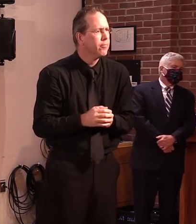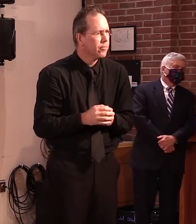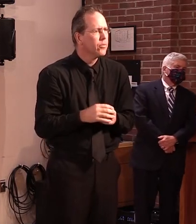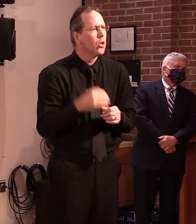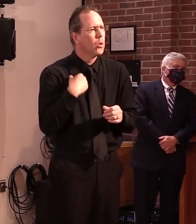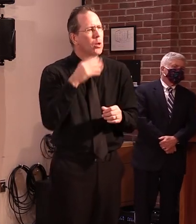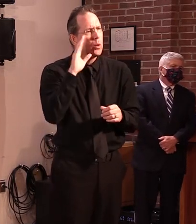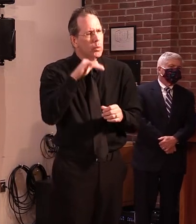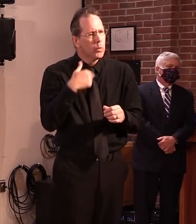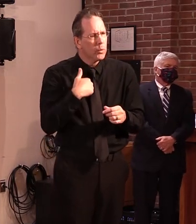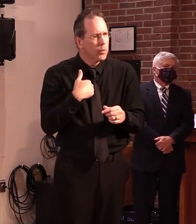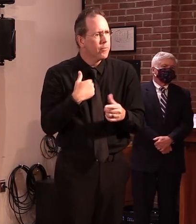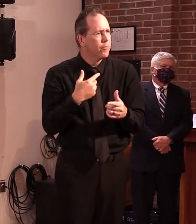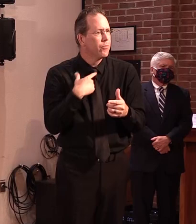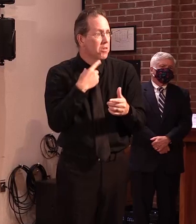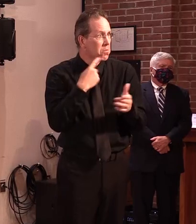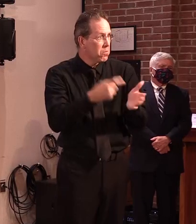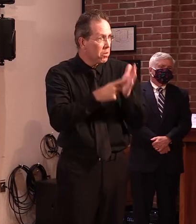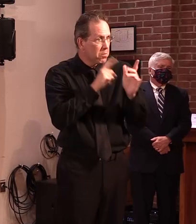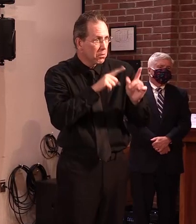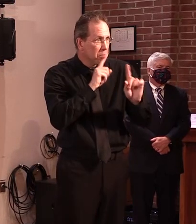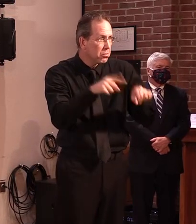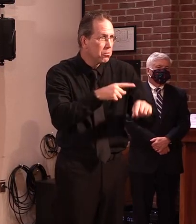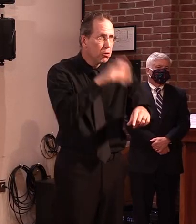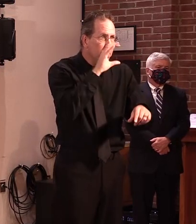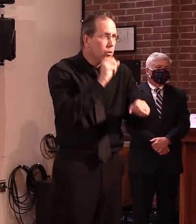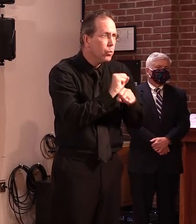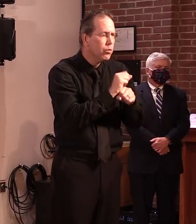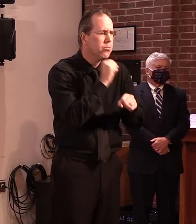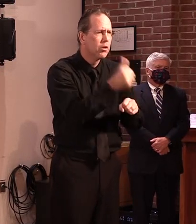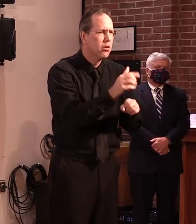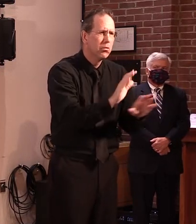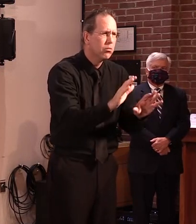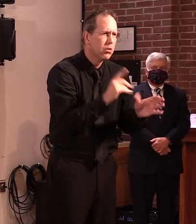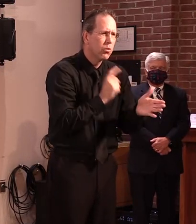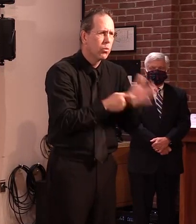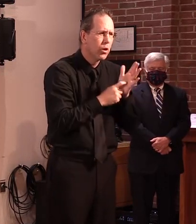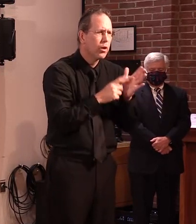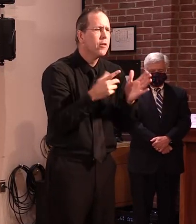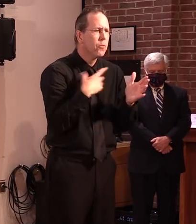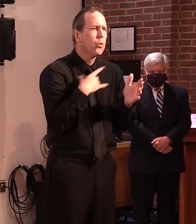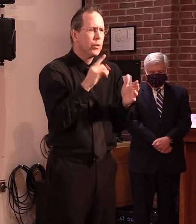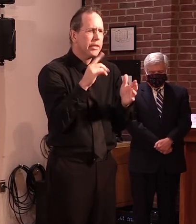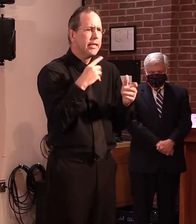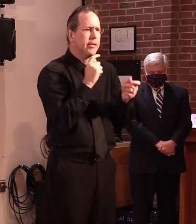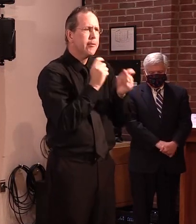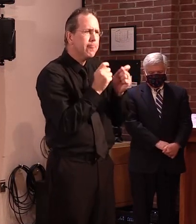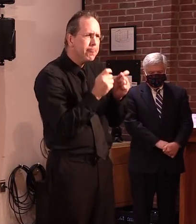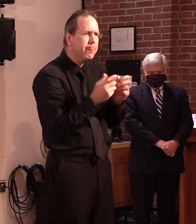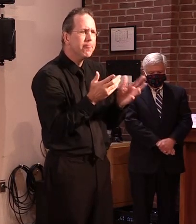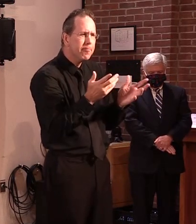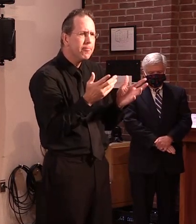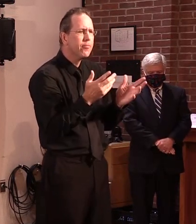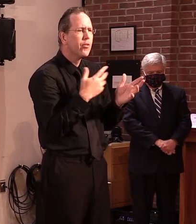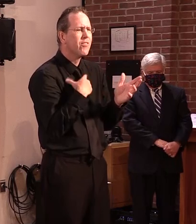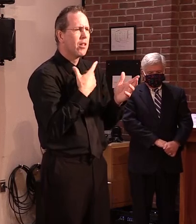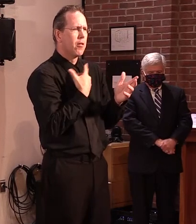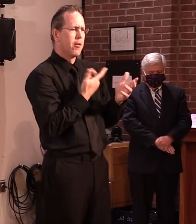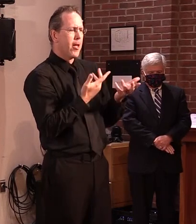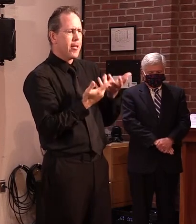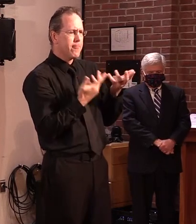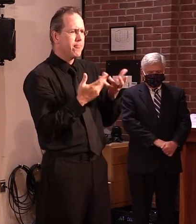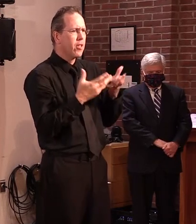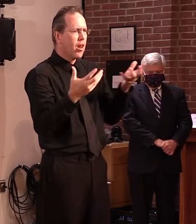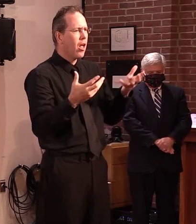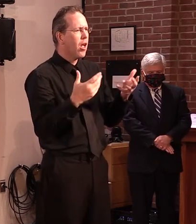work search requirement in there, and I believe we made some changes within the system. There are a lot of things that we're able to